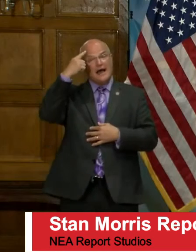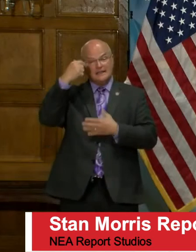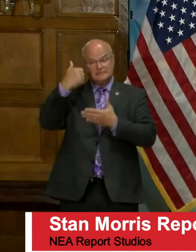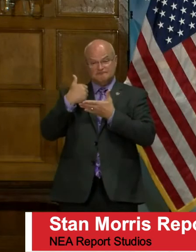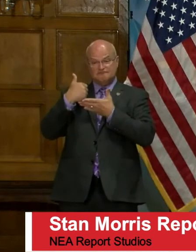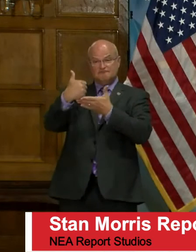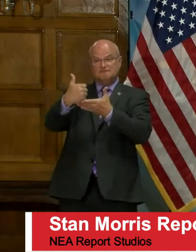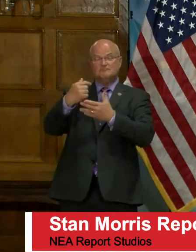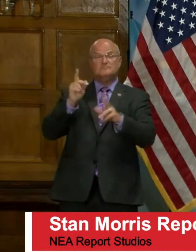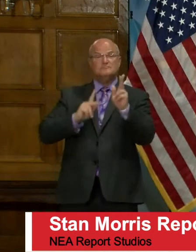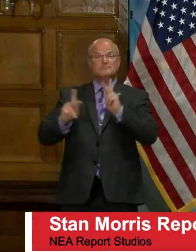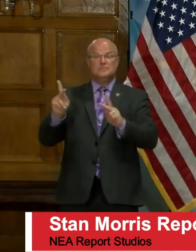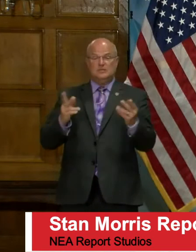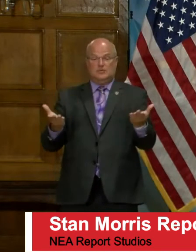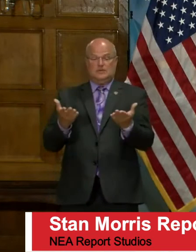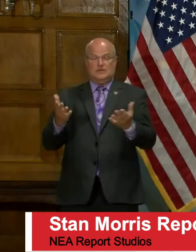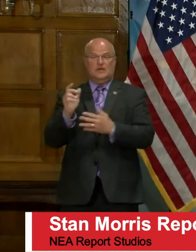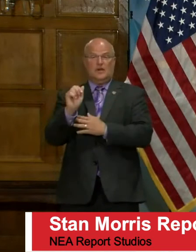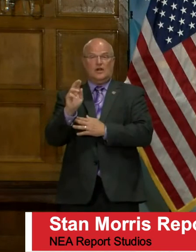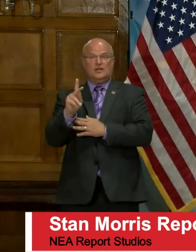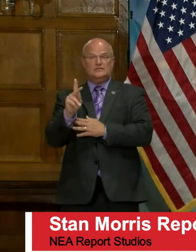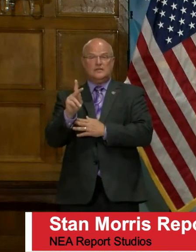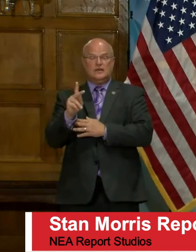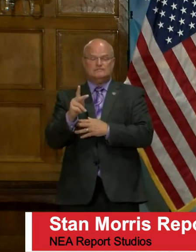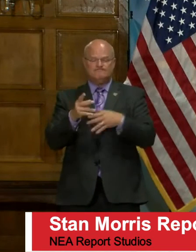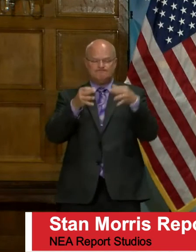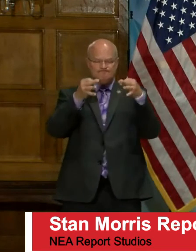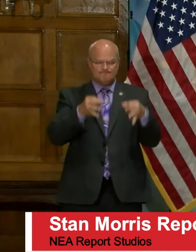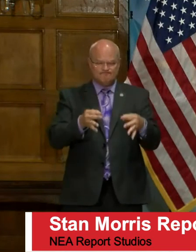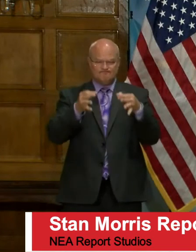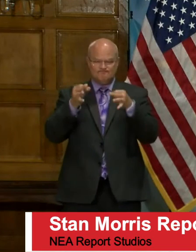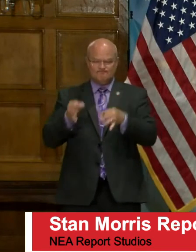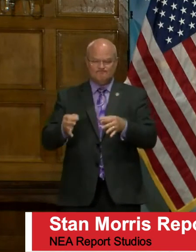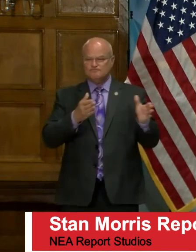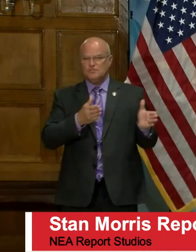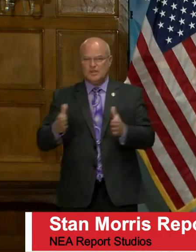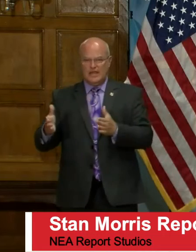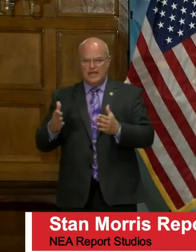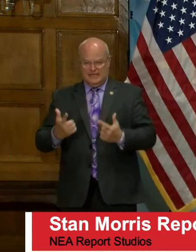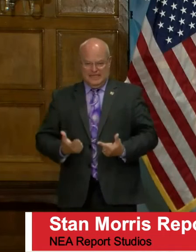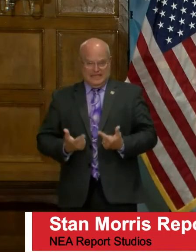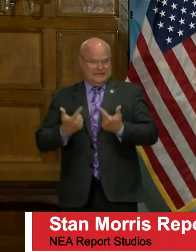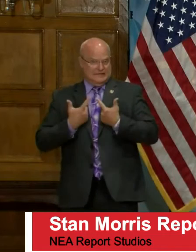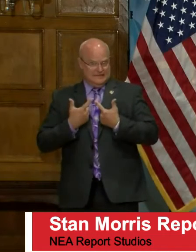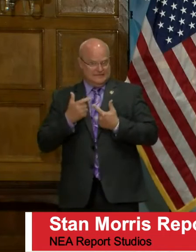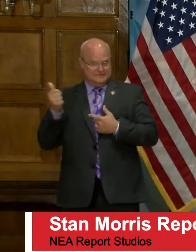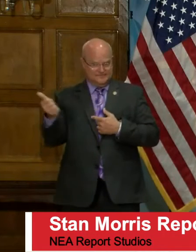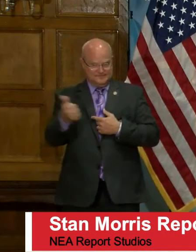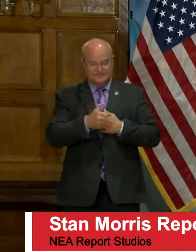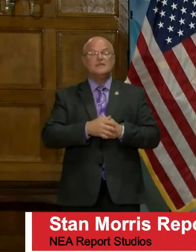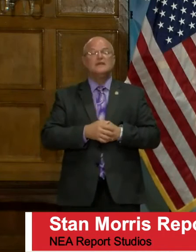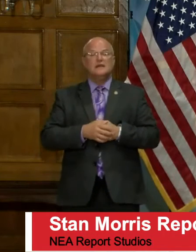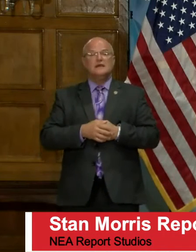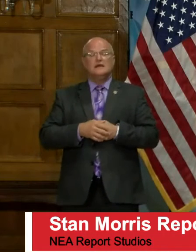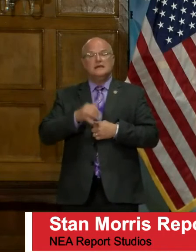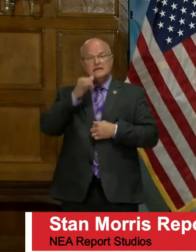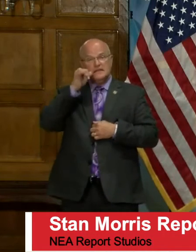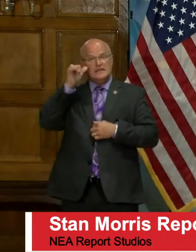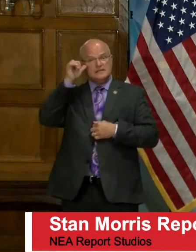helpful to Arkansans as they make decisions, they plan, and they live their lives. Yesterday we